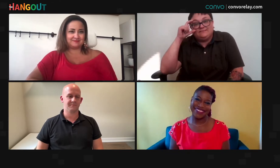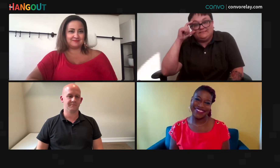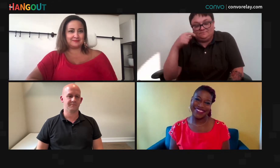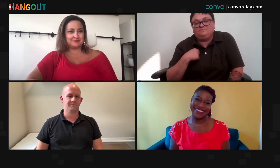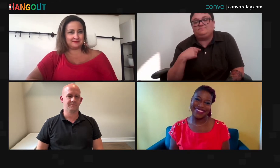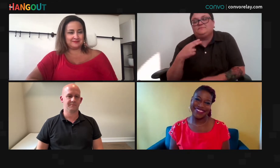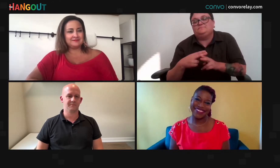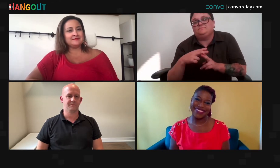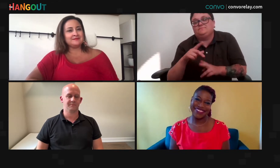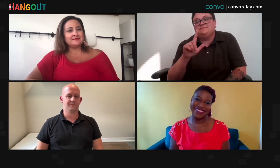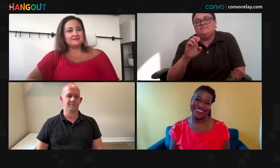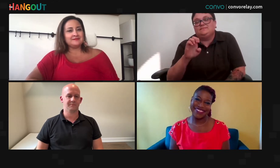Hi, I'm Leesa.